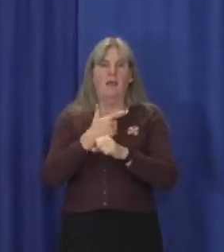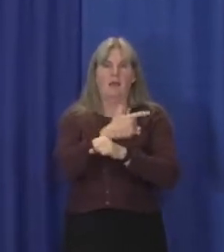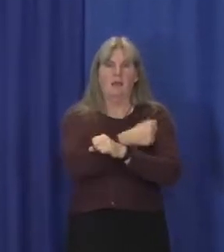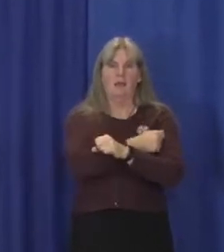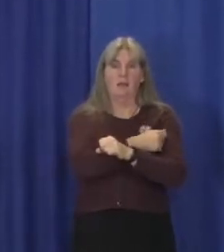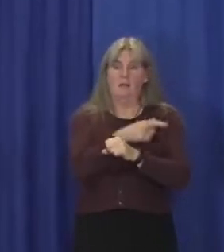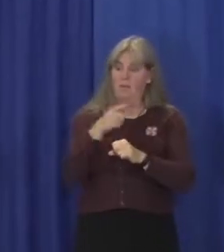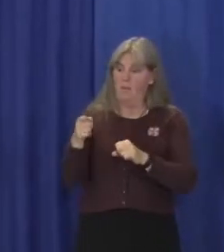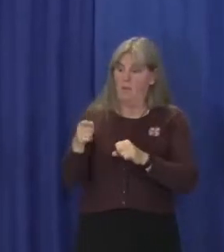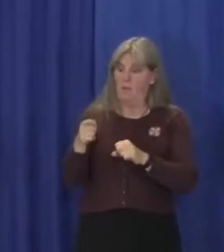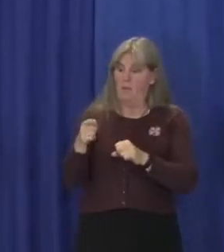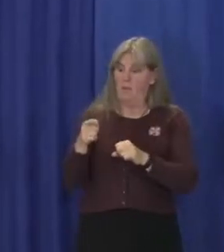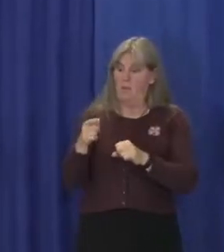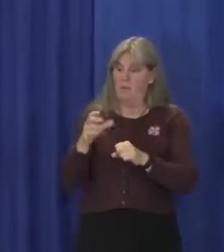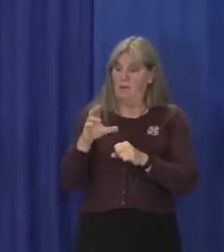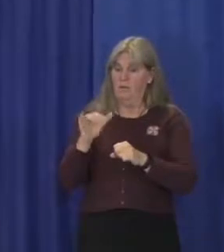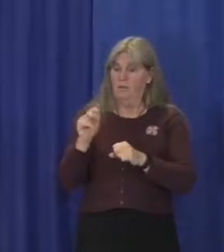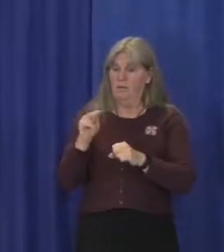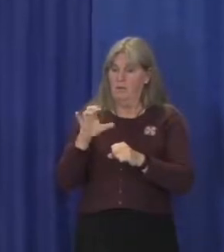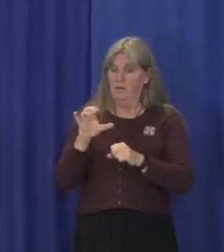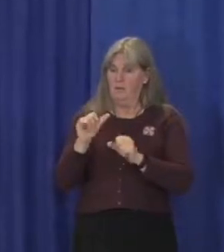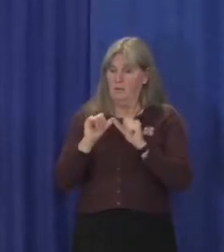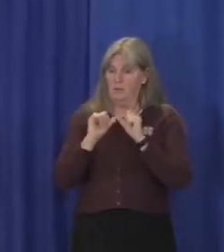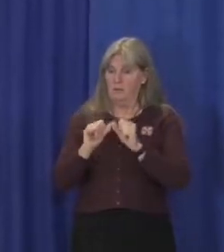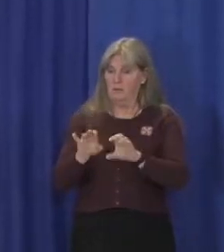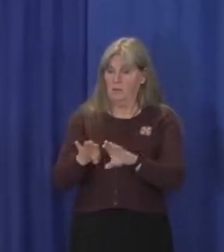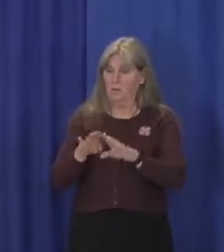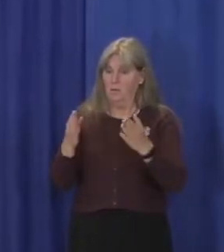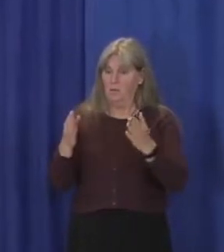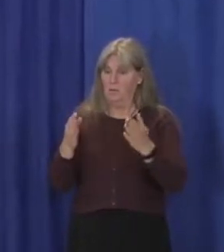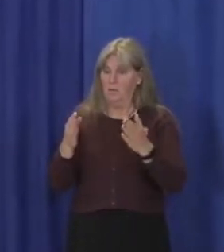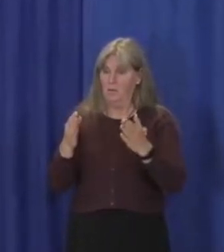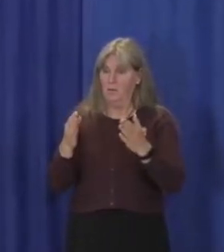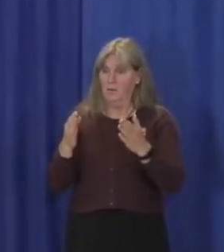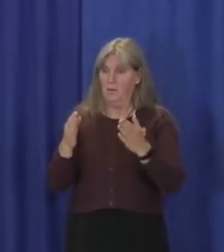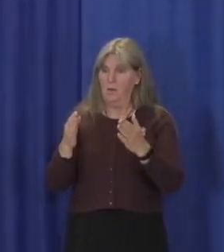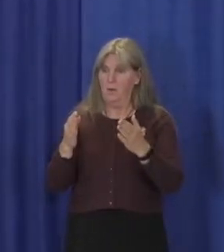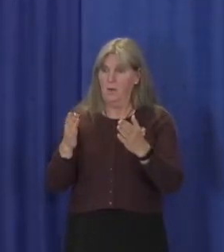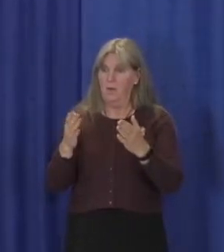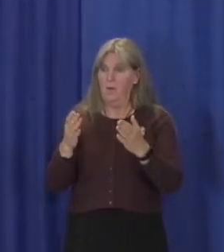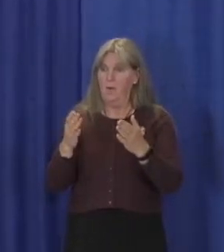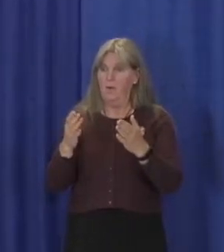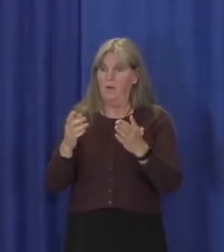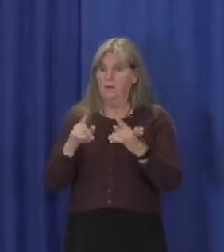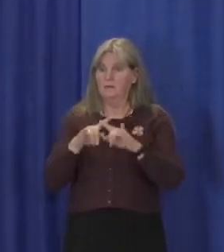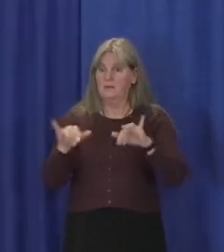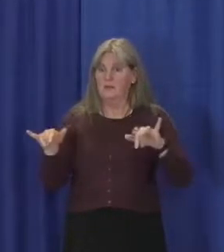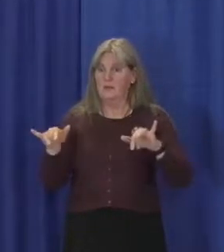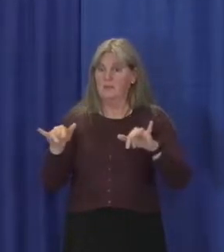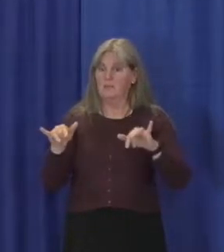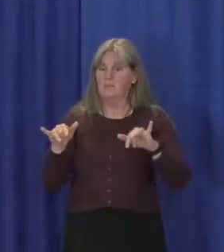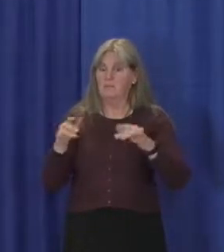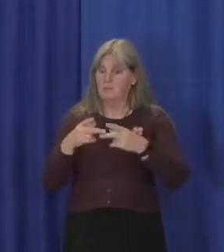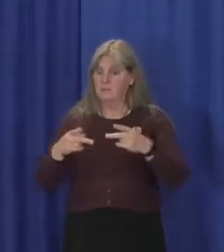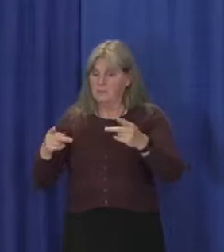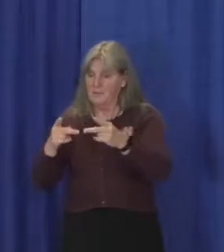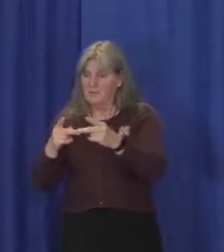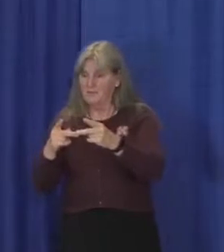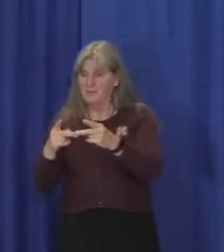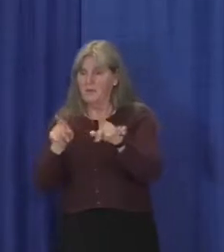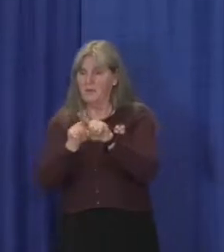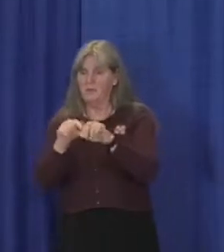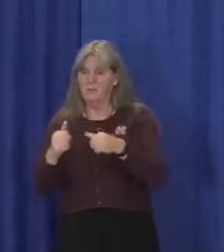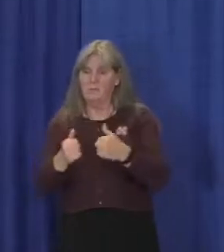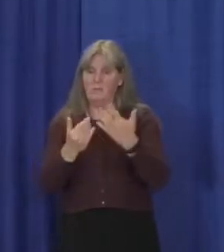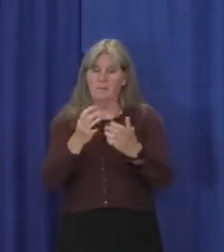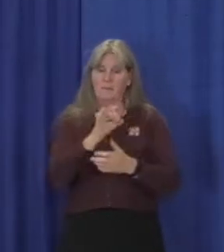stay open through the rest of the summer and maybe double as a flu shot clinic as well as we move towards